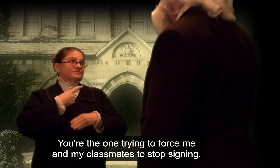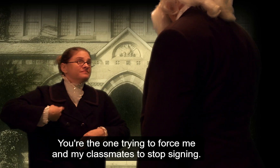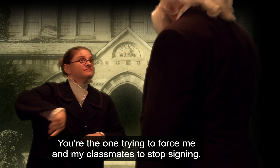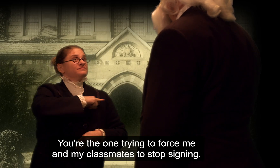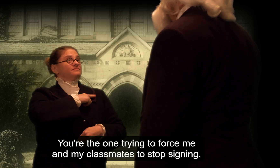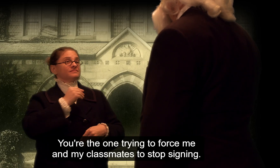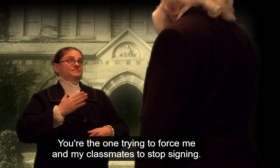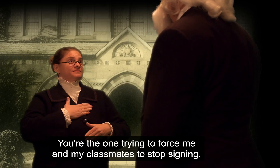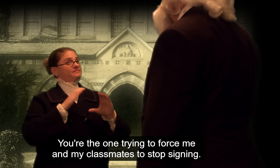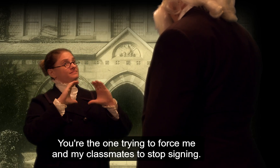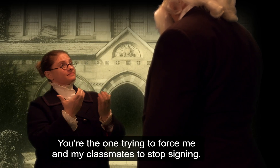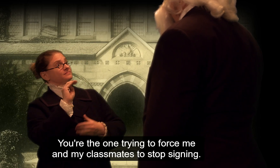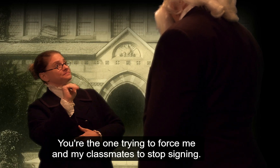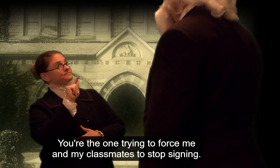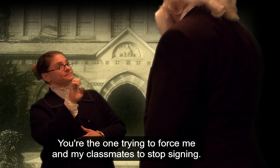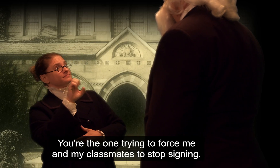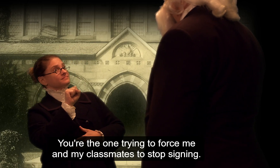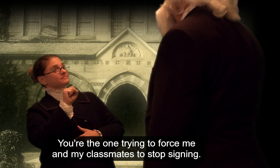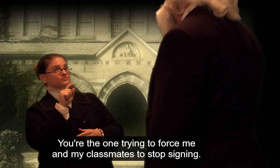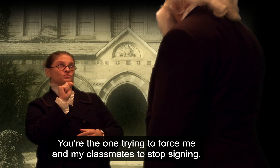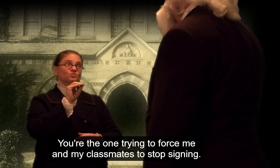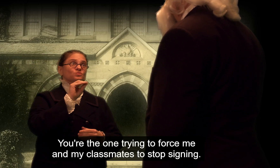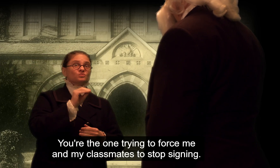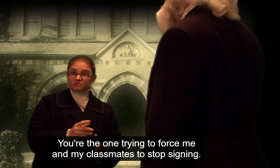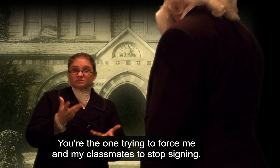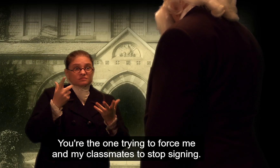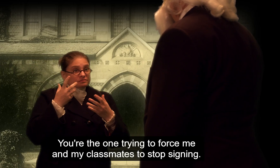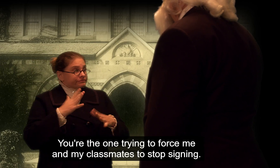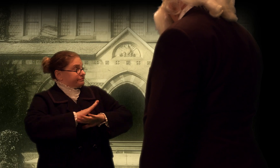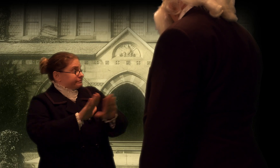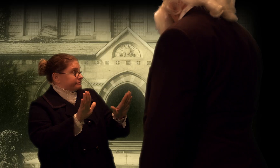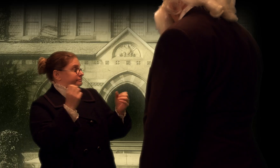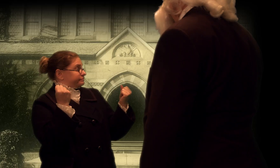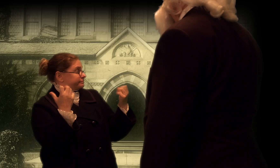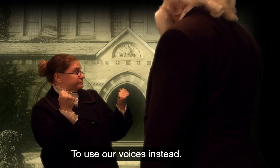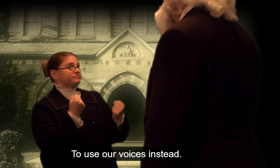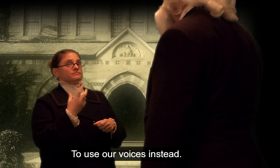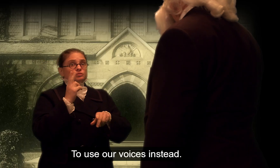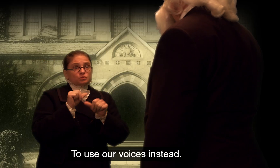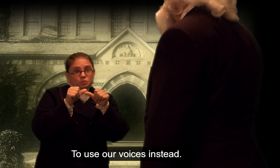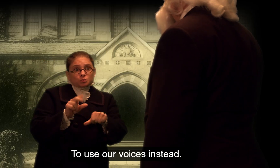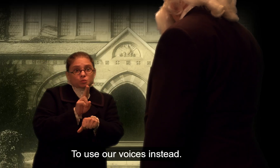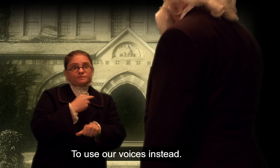You're the one trying to force me and my classmates to stop signing, to use our voices